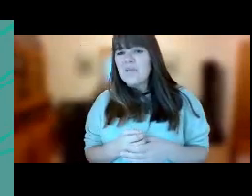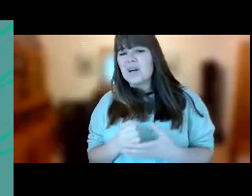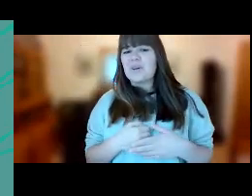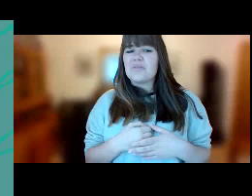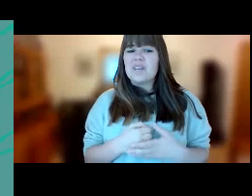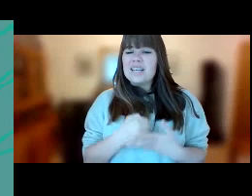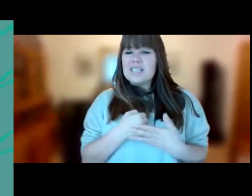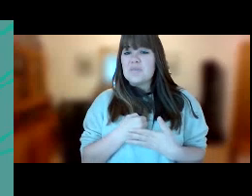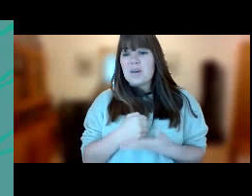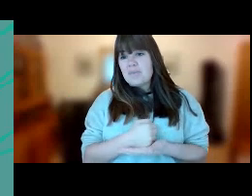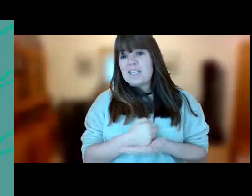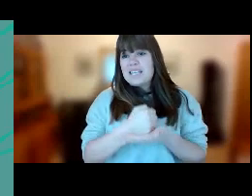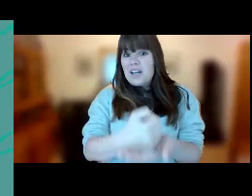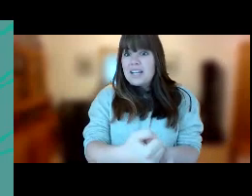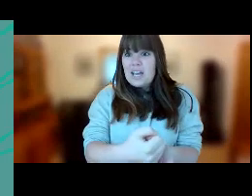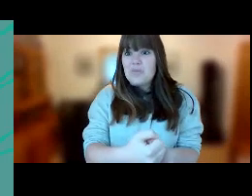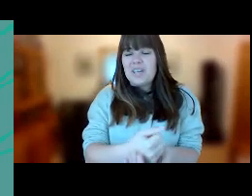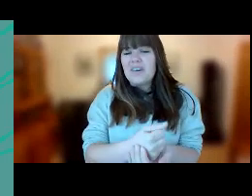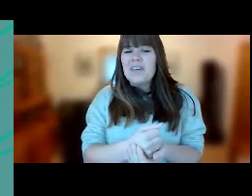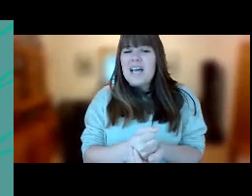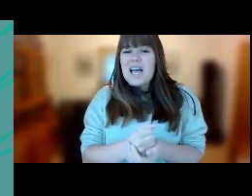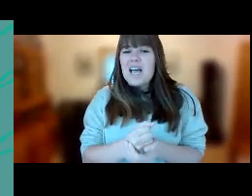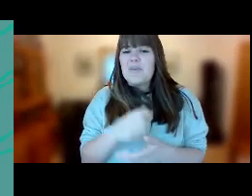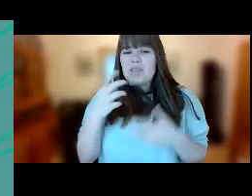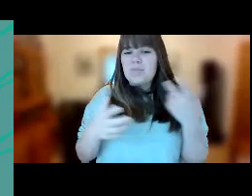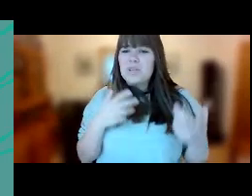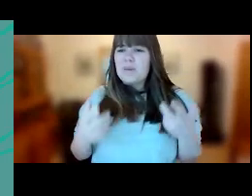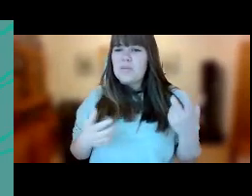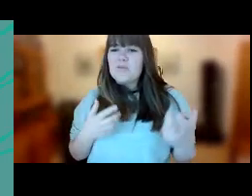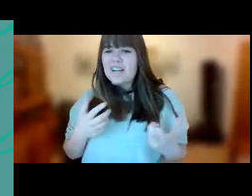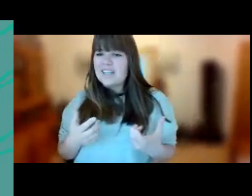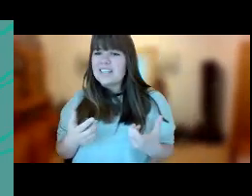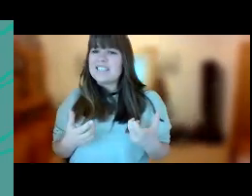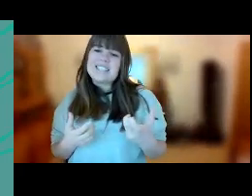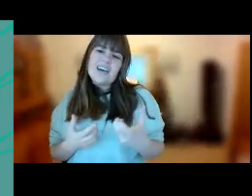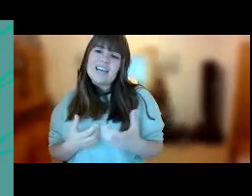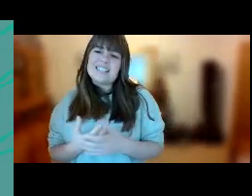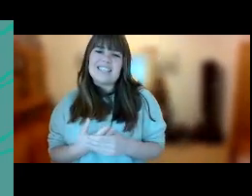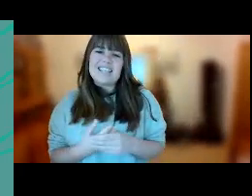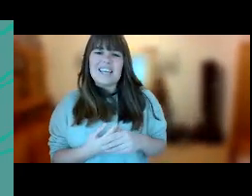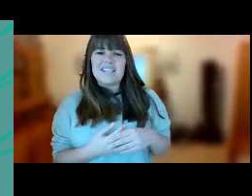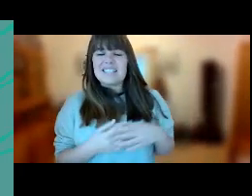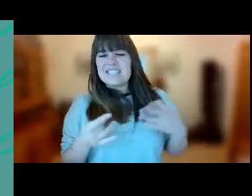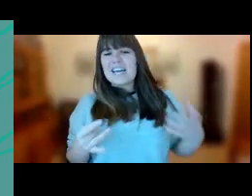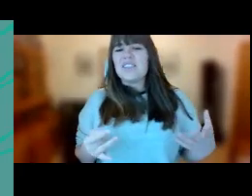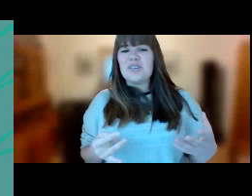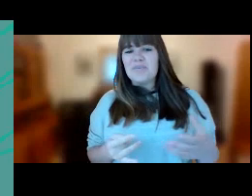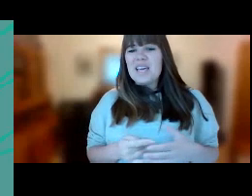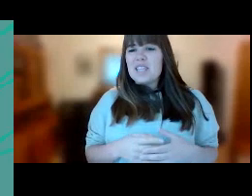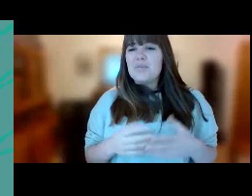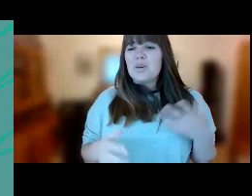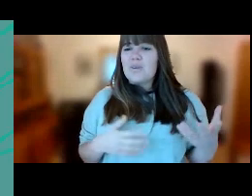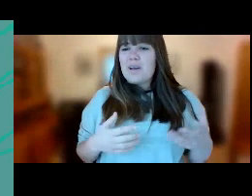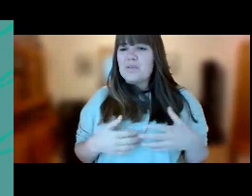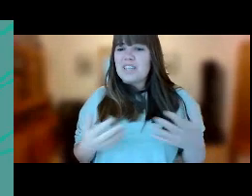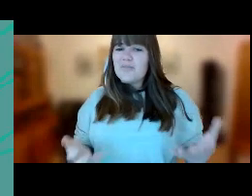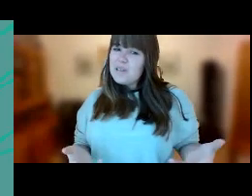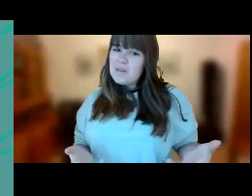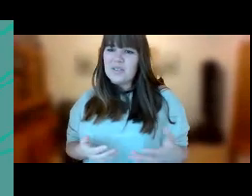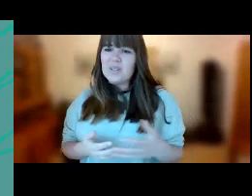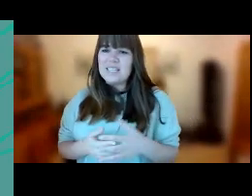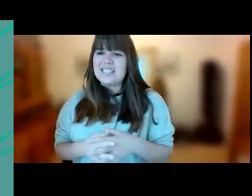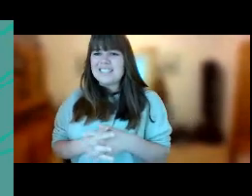people that I work with. So it might be me saying, I can help you. And the more that people recognise these signs and they understand them, the more that we're able